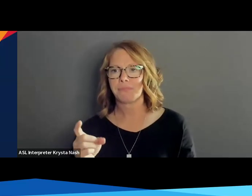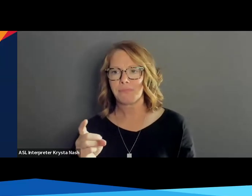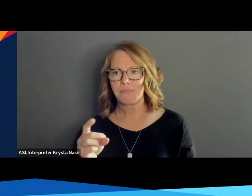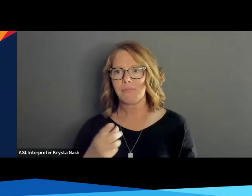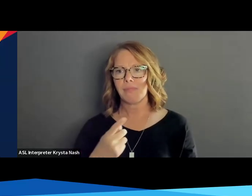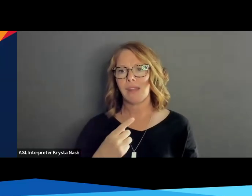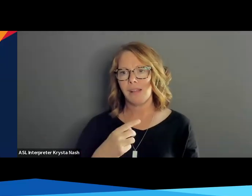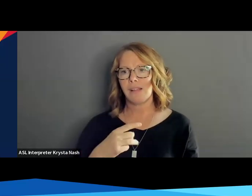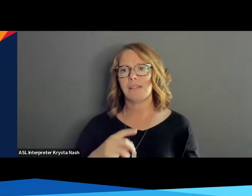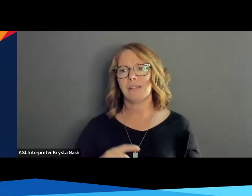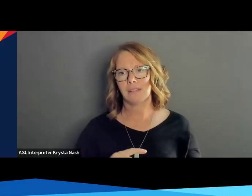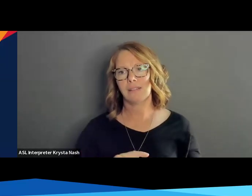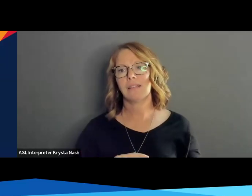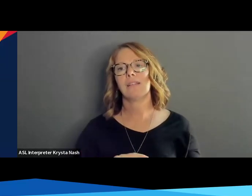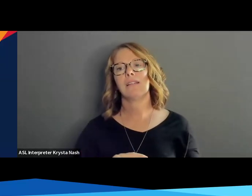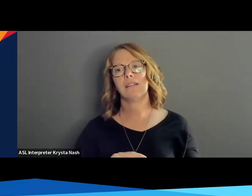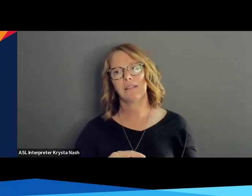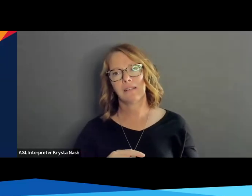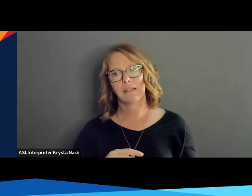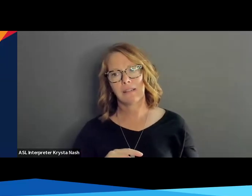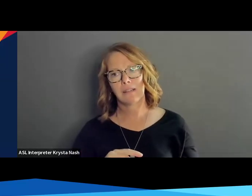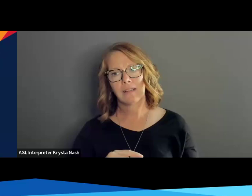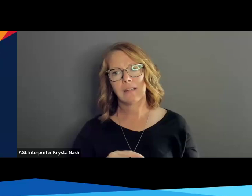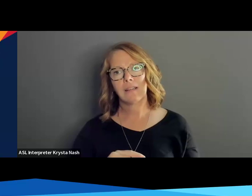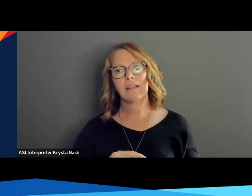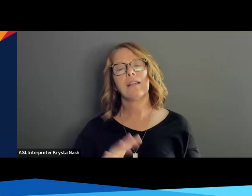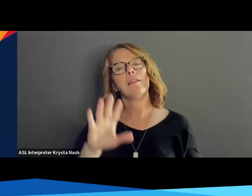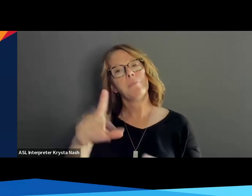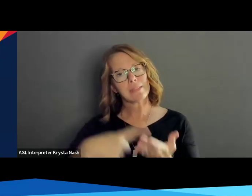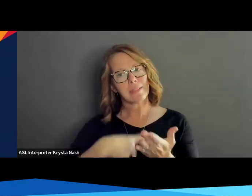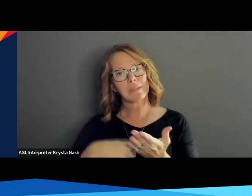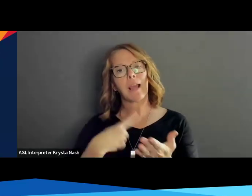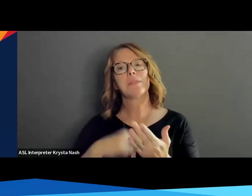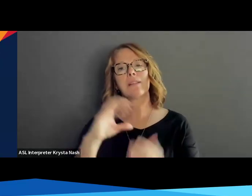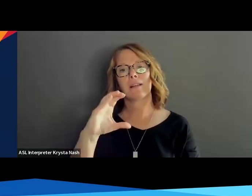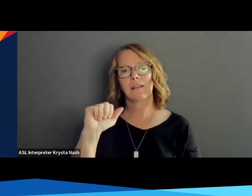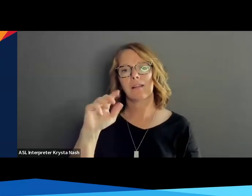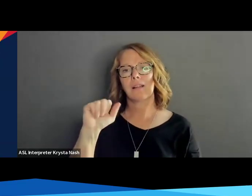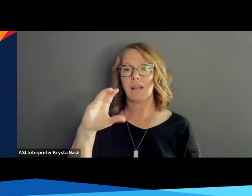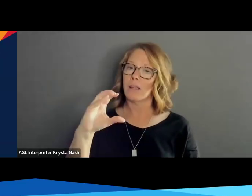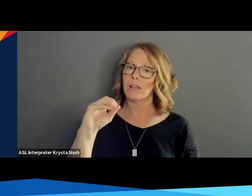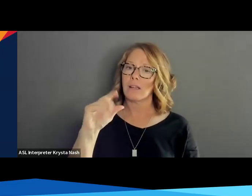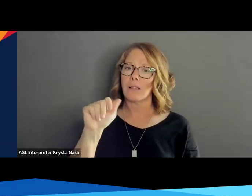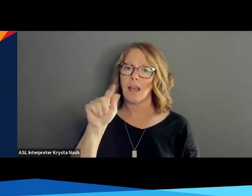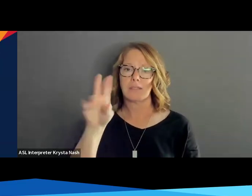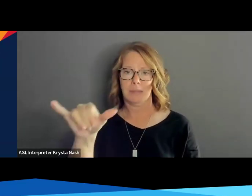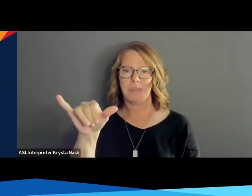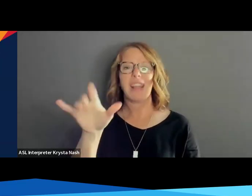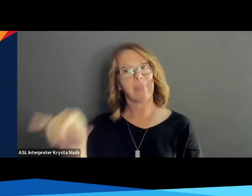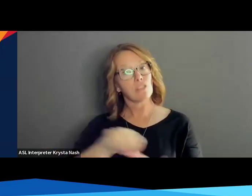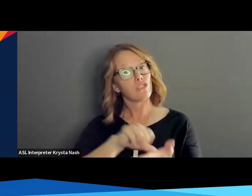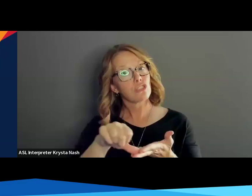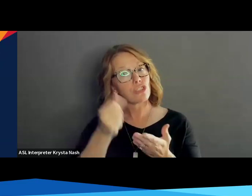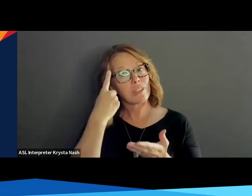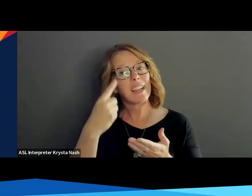of their colostomy. Now, sometimes the in the colostomy, it's a surgery which people who